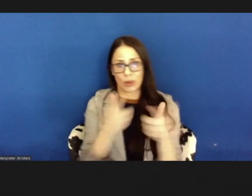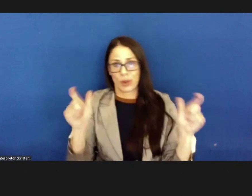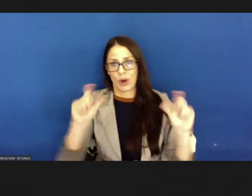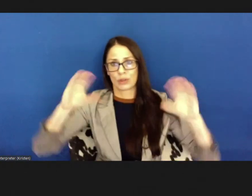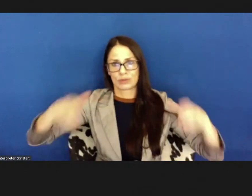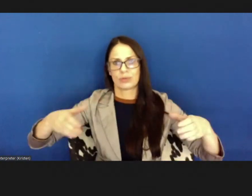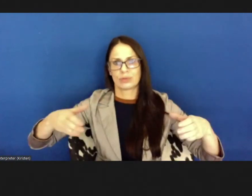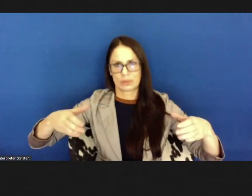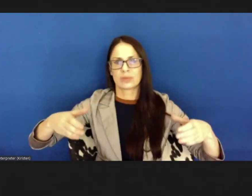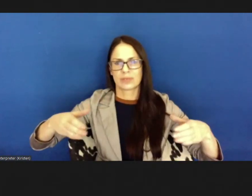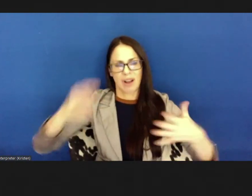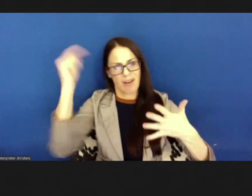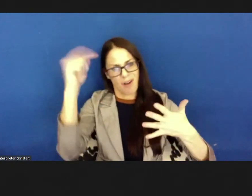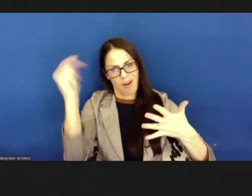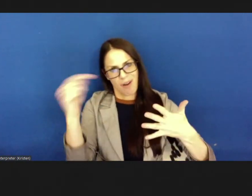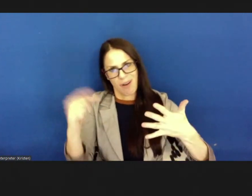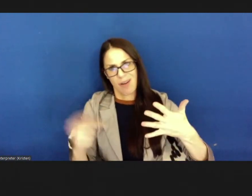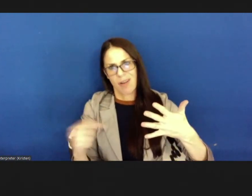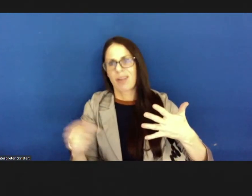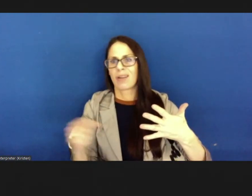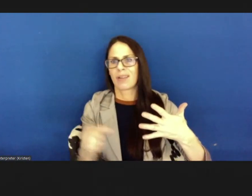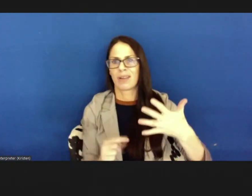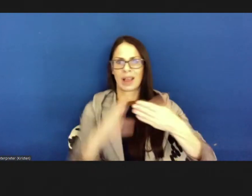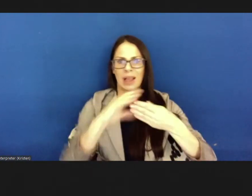things can really combine to sort of have